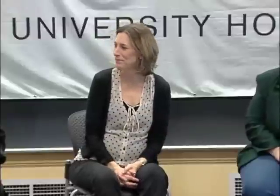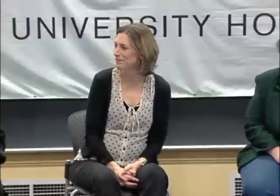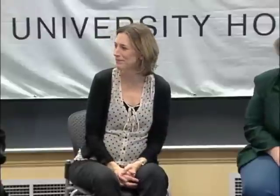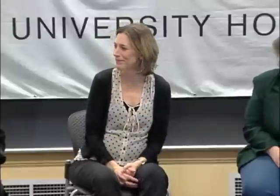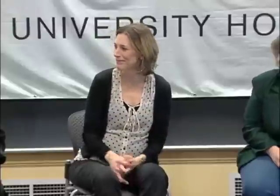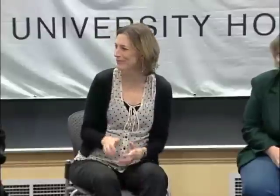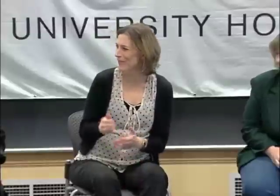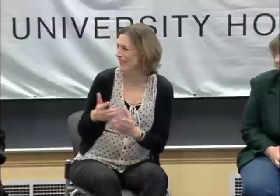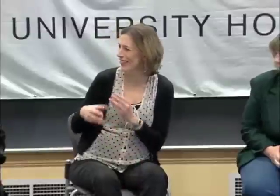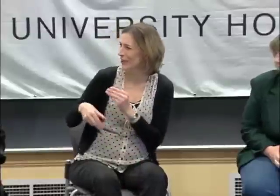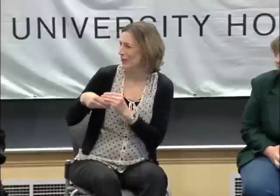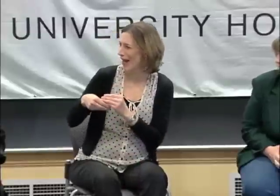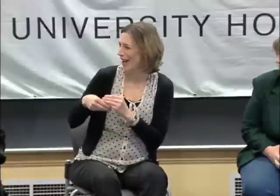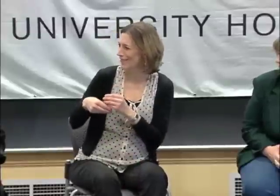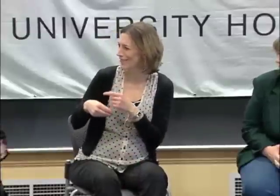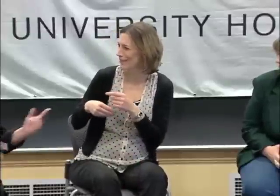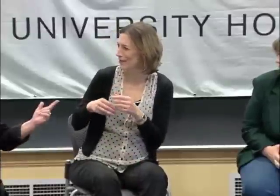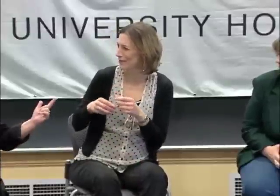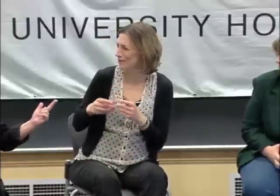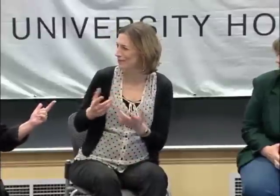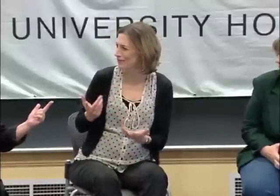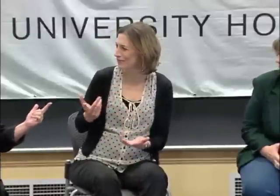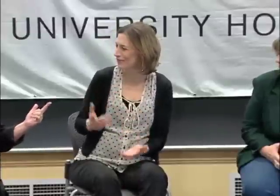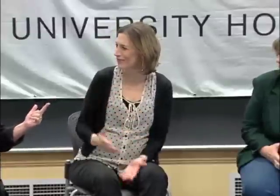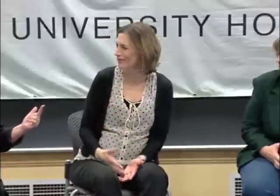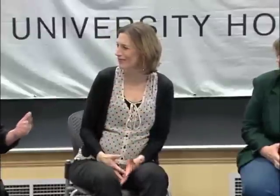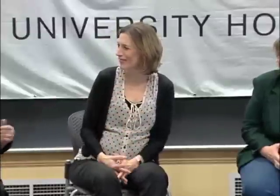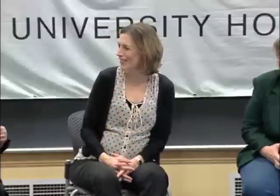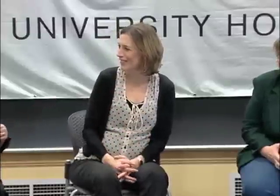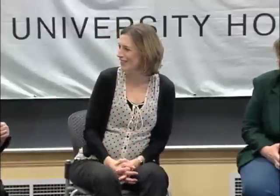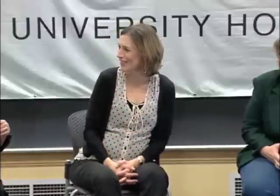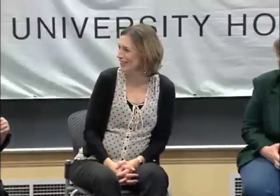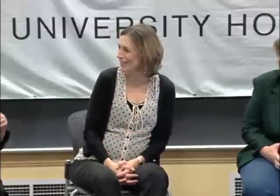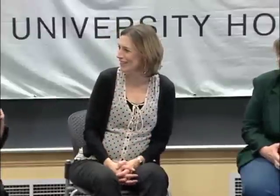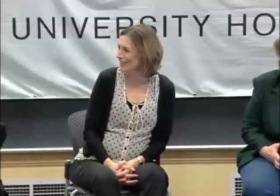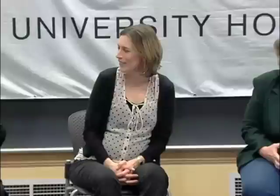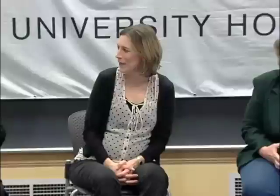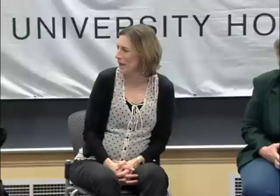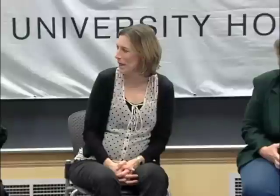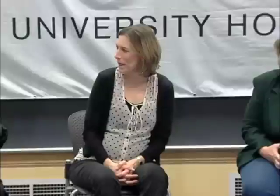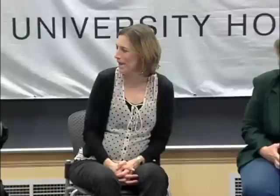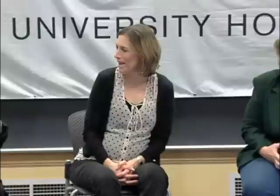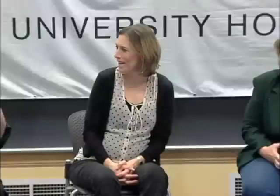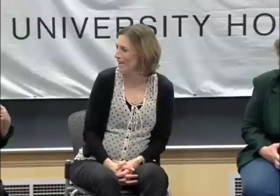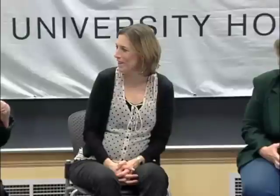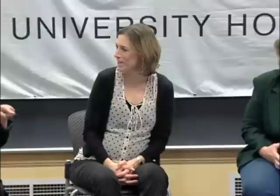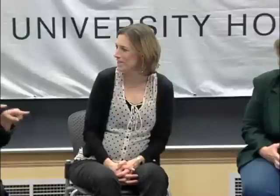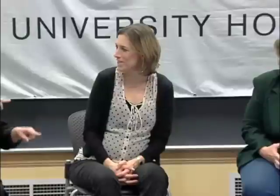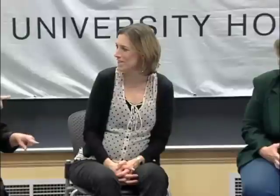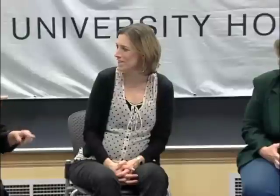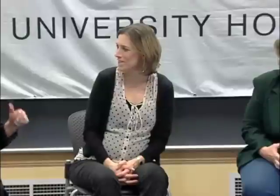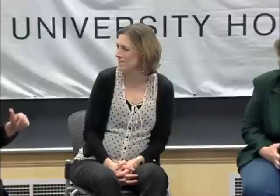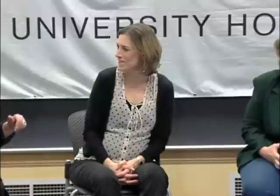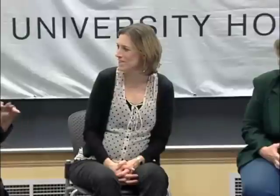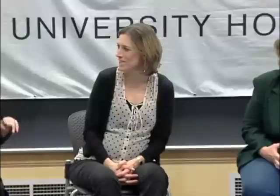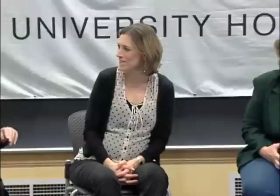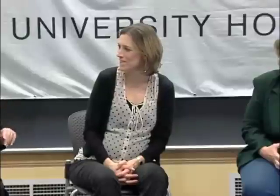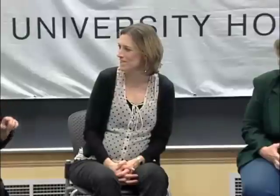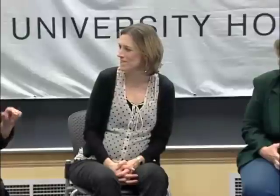Anything to add? Did you have any experiences with students while you yourself were in high school?